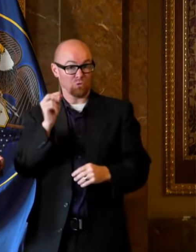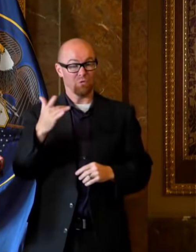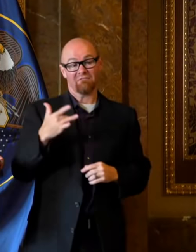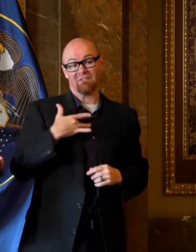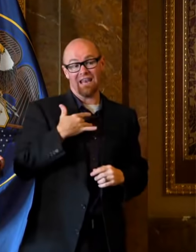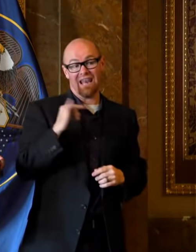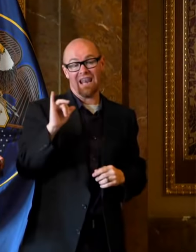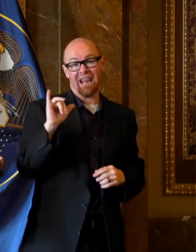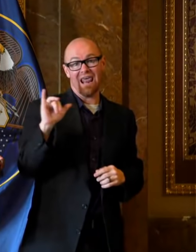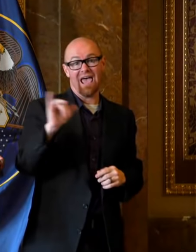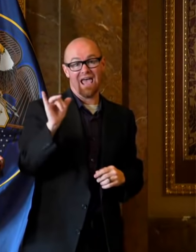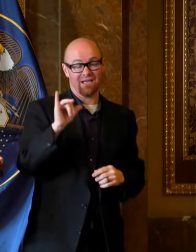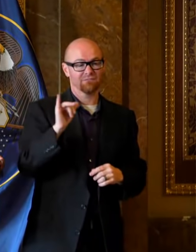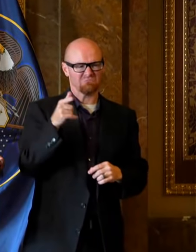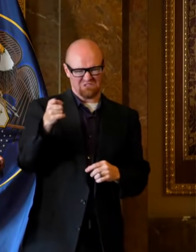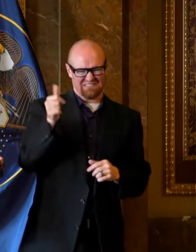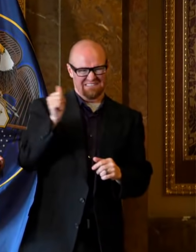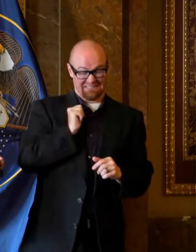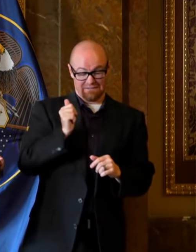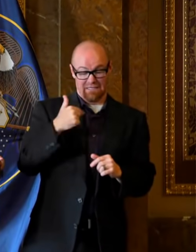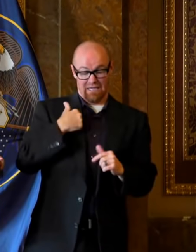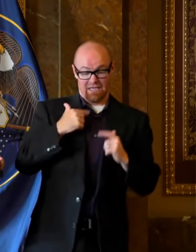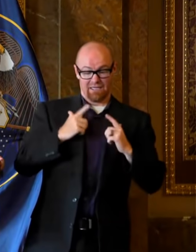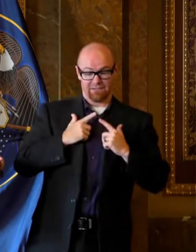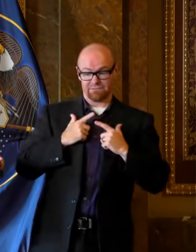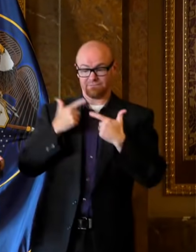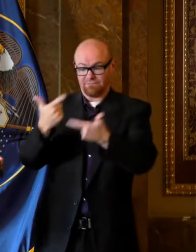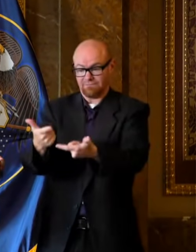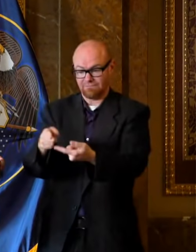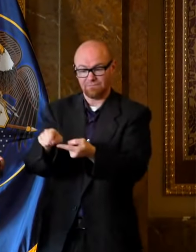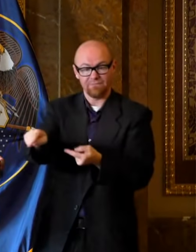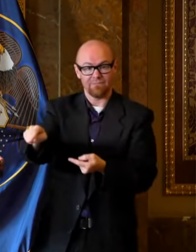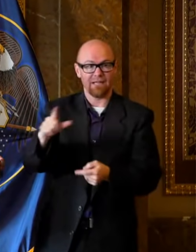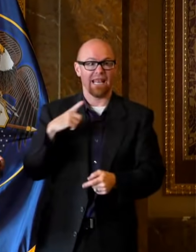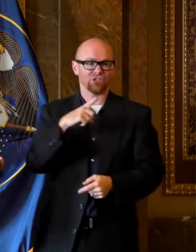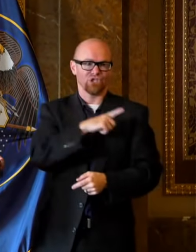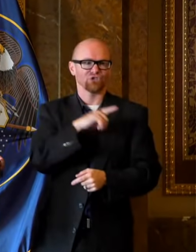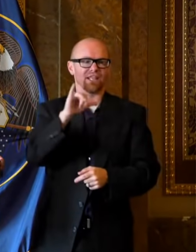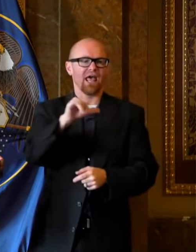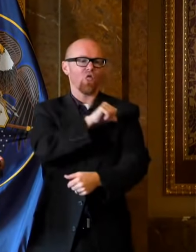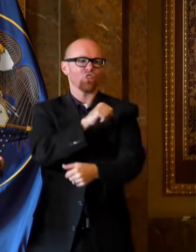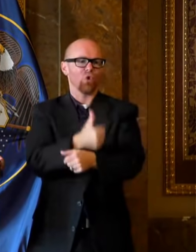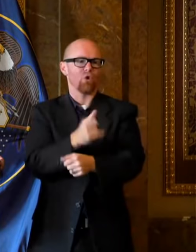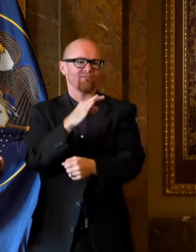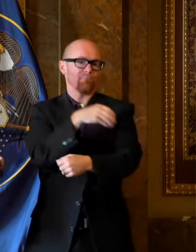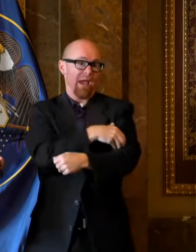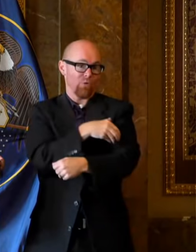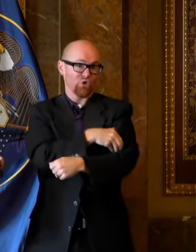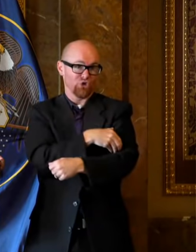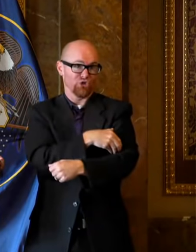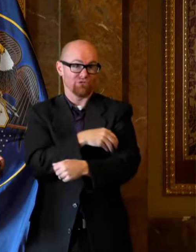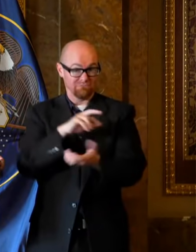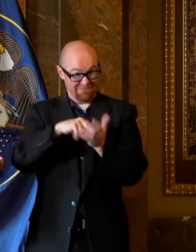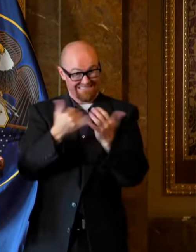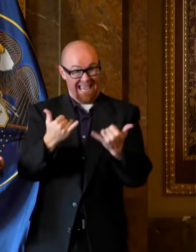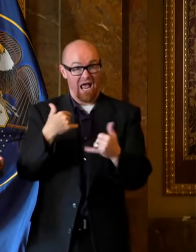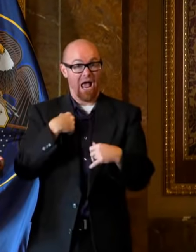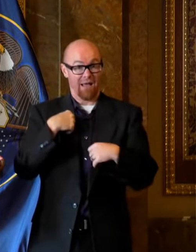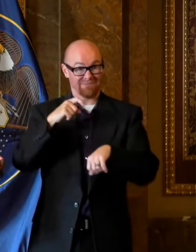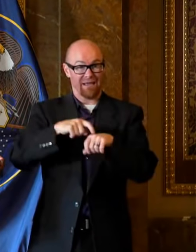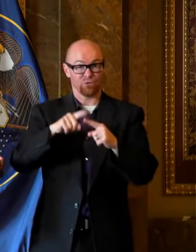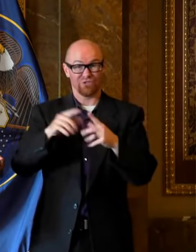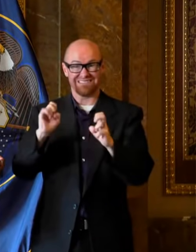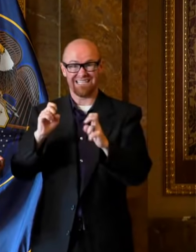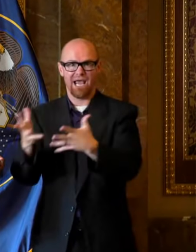that was given over to the legislature needs to be clawed back to the executive and to the health department? Well, it doesn't mean it needs to be